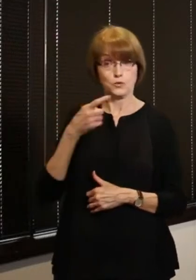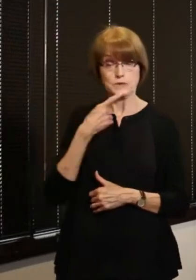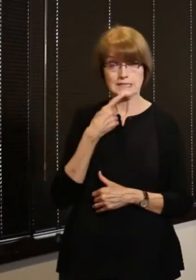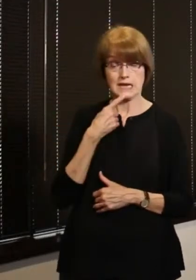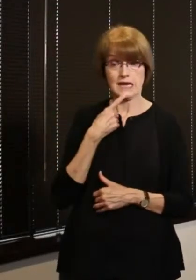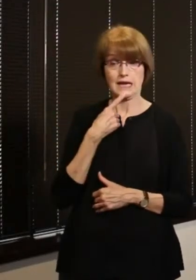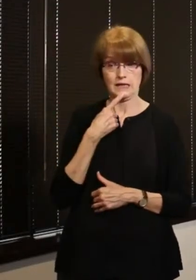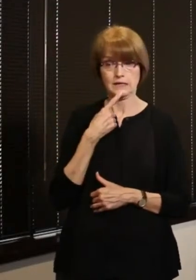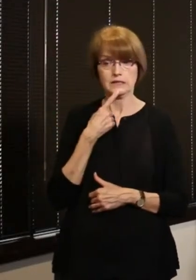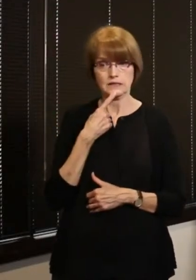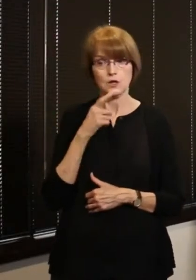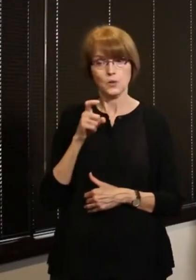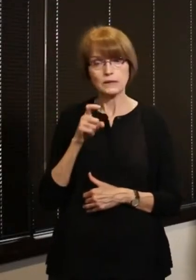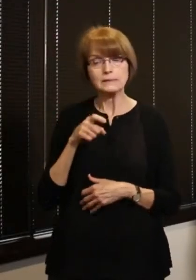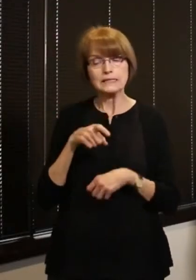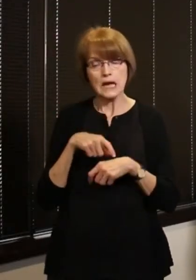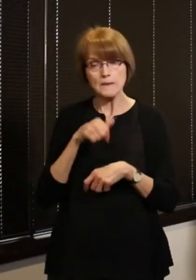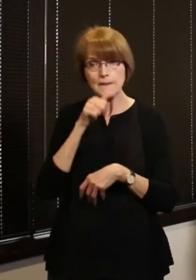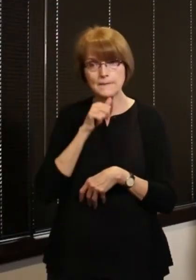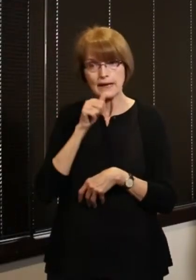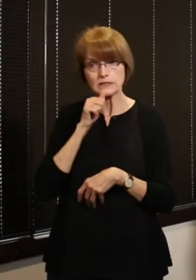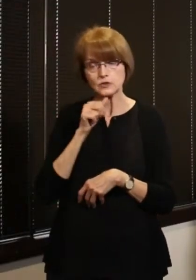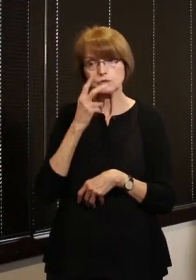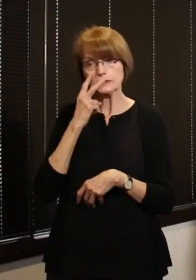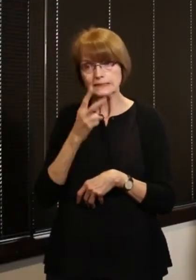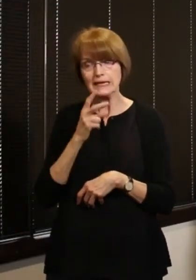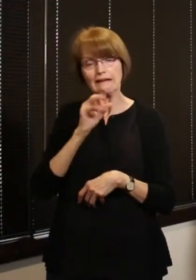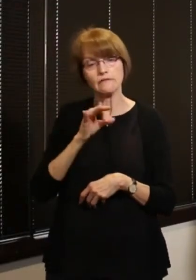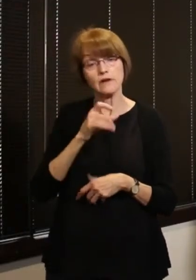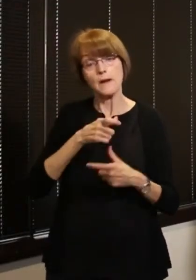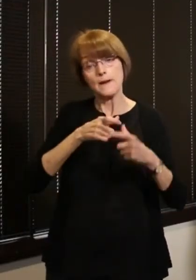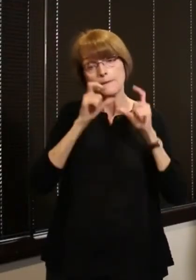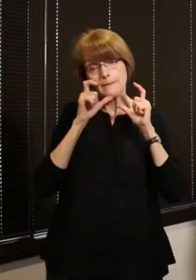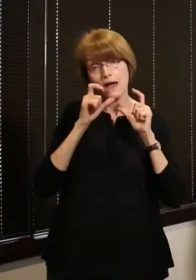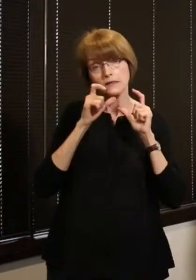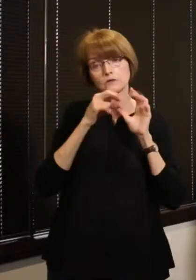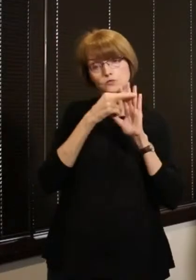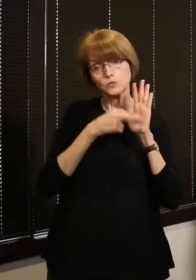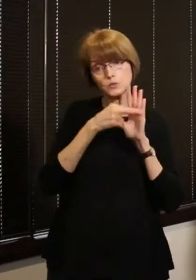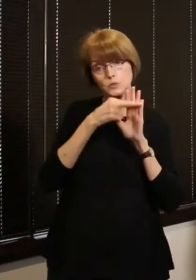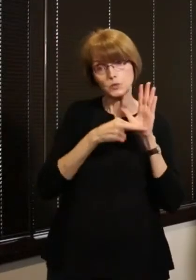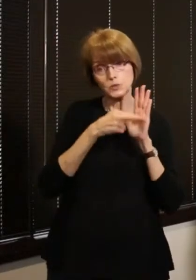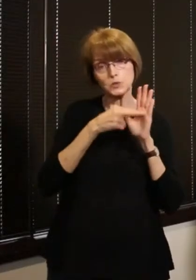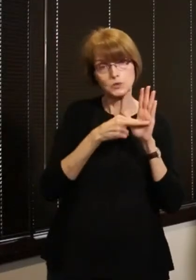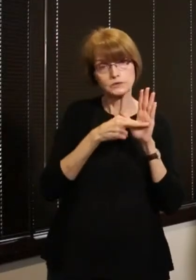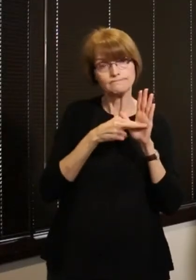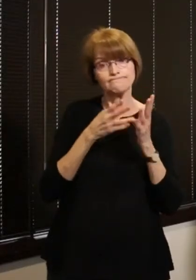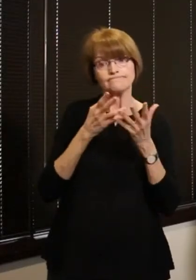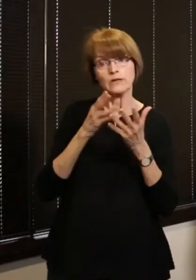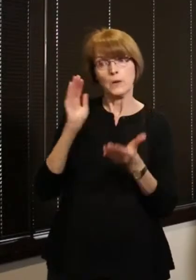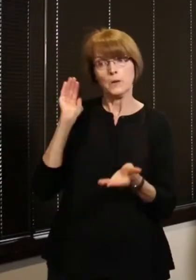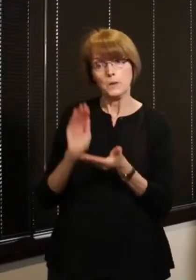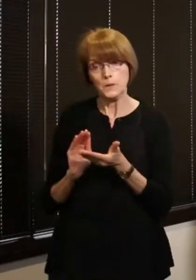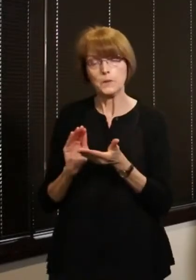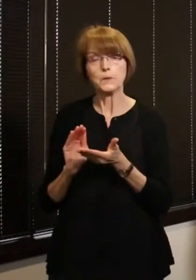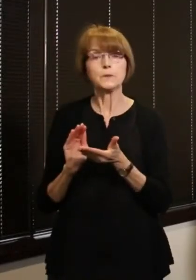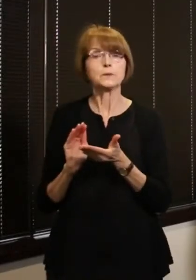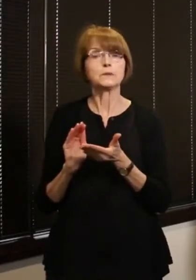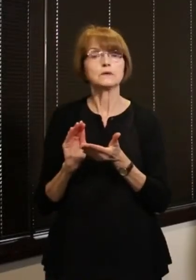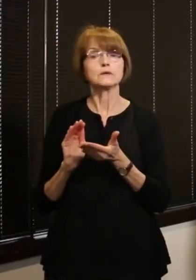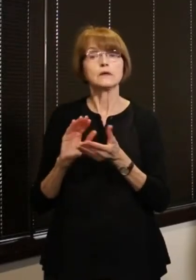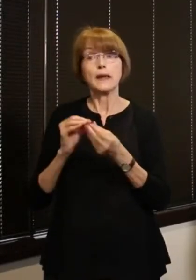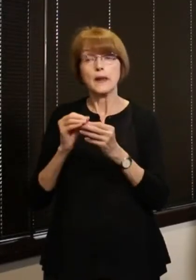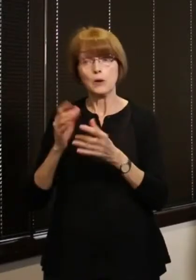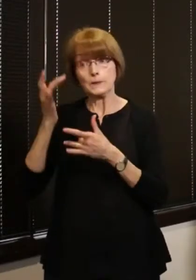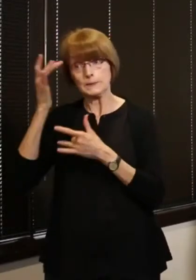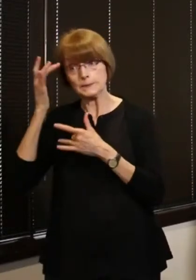take a little while to see the effects of the mask wearing policies on cases, hospitalizations, and so forth. Now that it's been